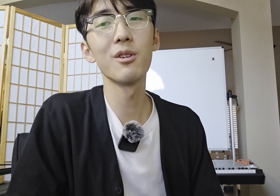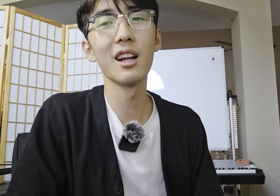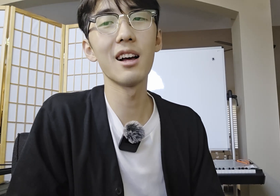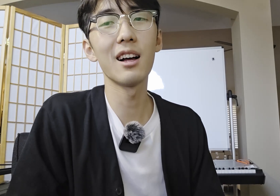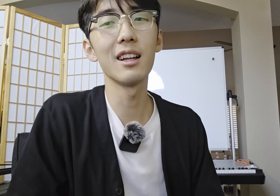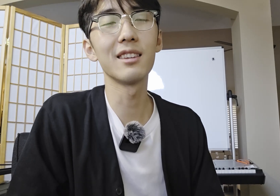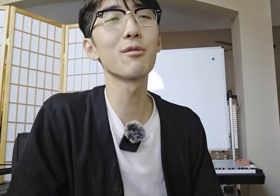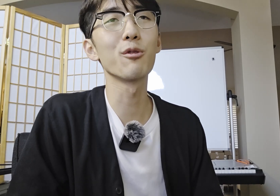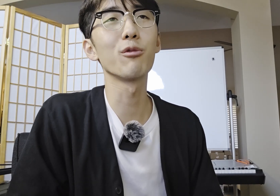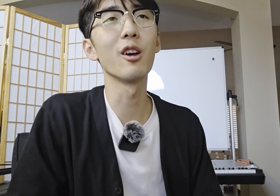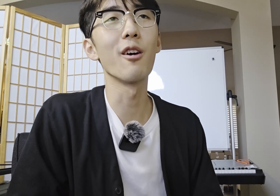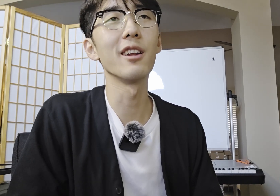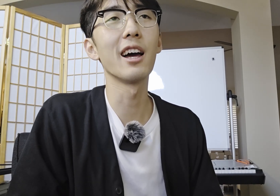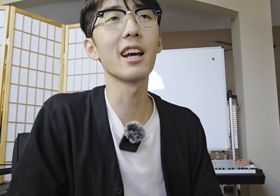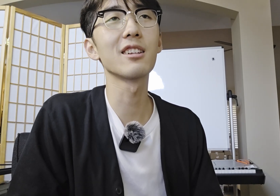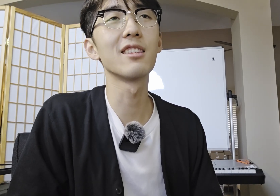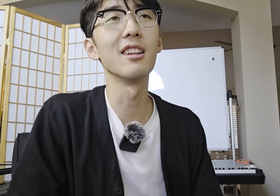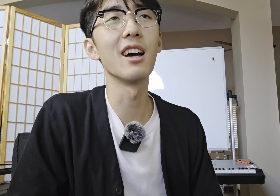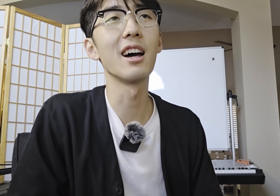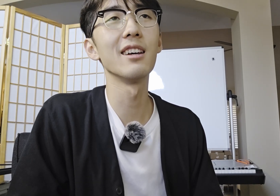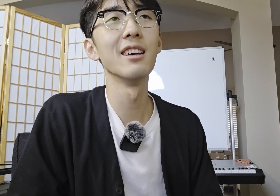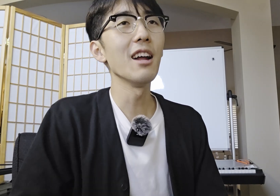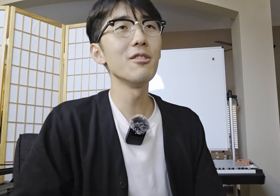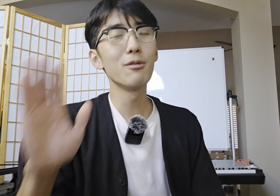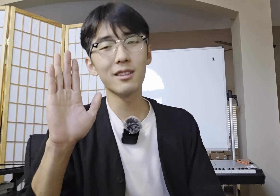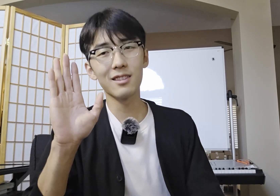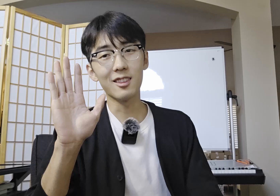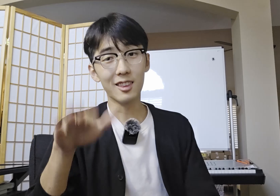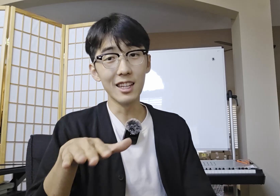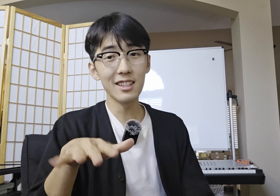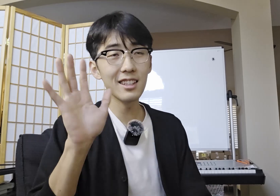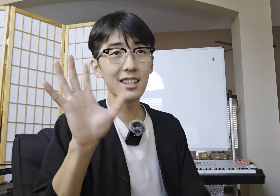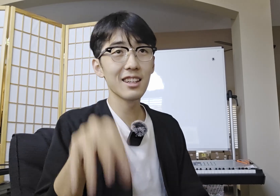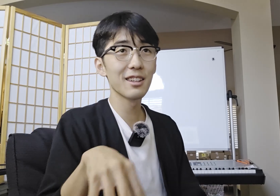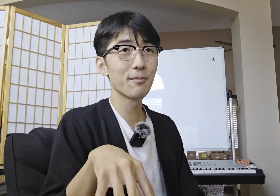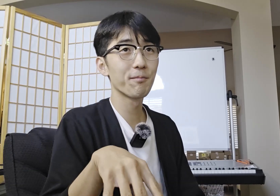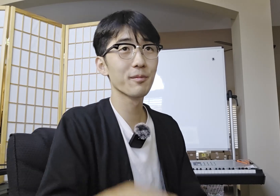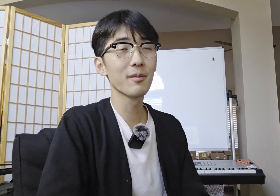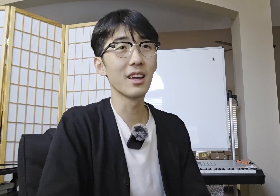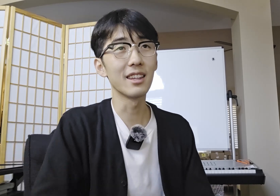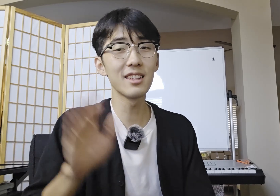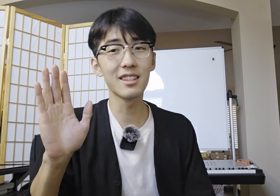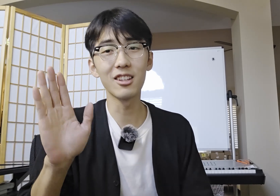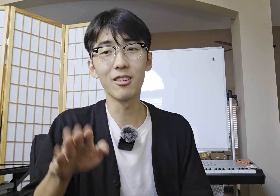one was really hard. I actually did not. I don't know what this is. This, you know,